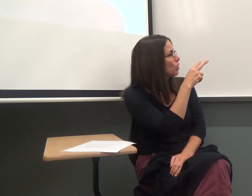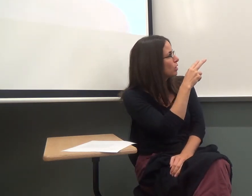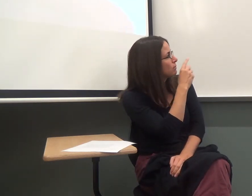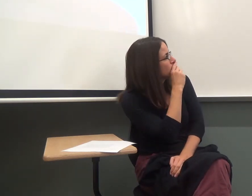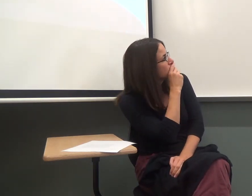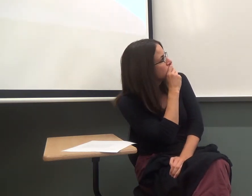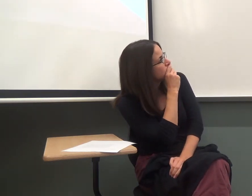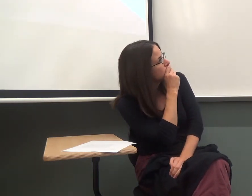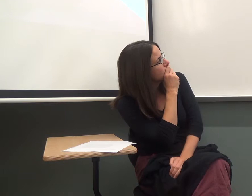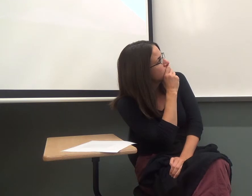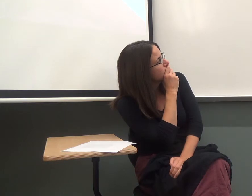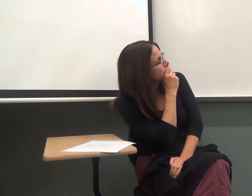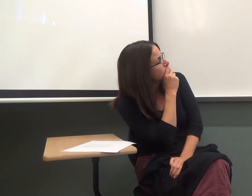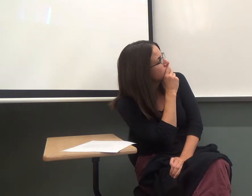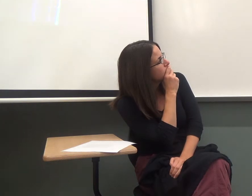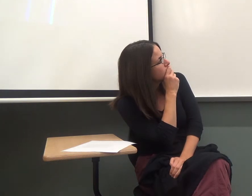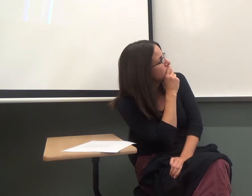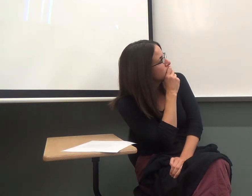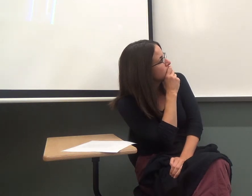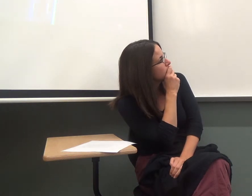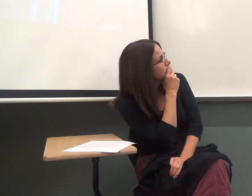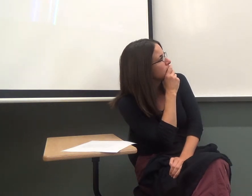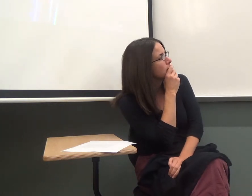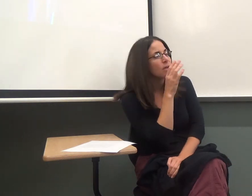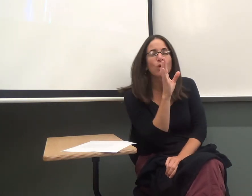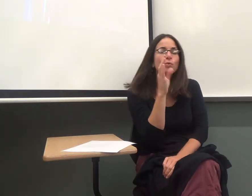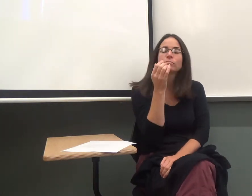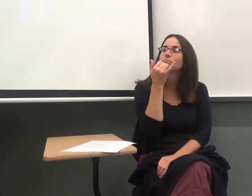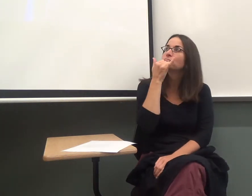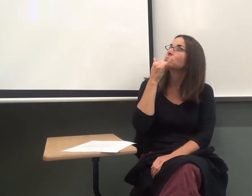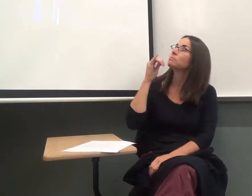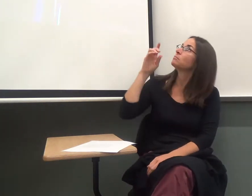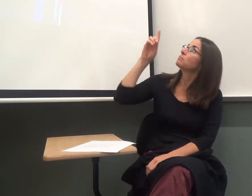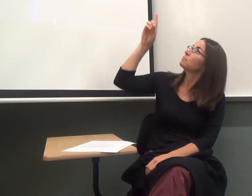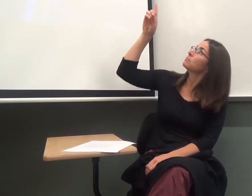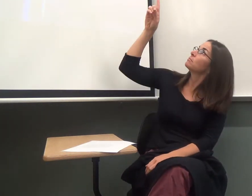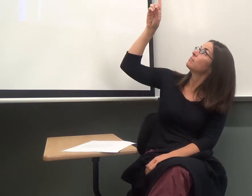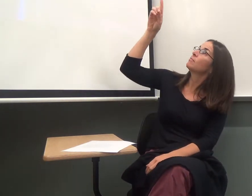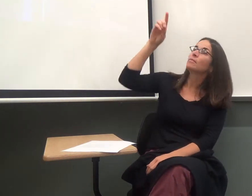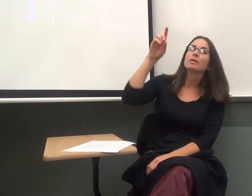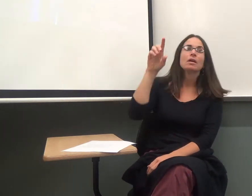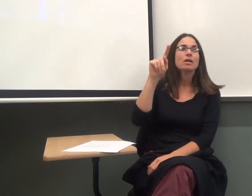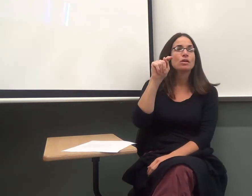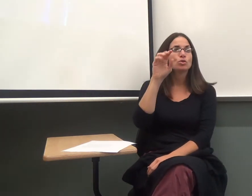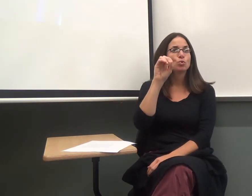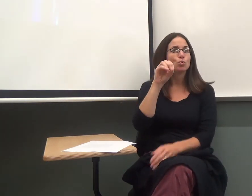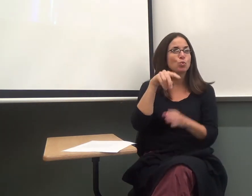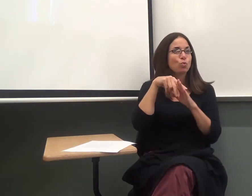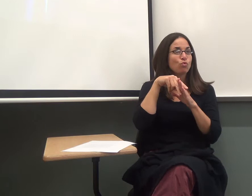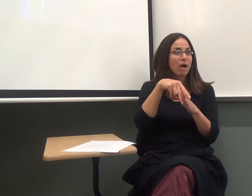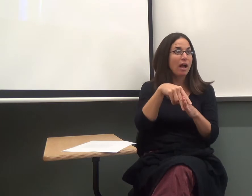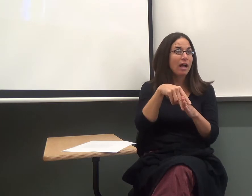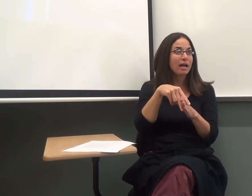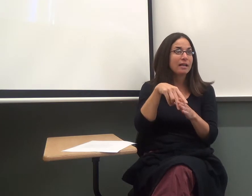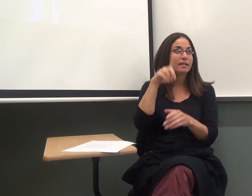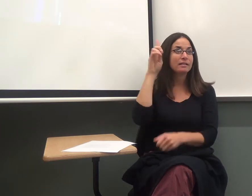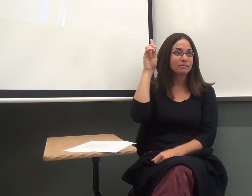Where is it? They love. Here we go. To ride. See that? To ride. That's called an